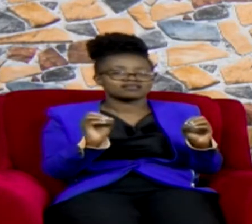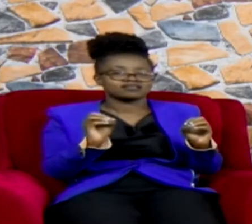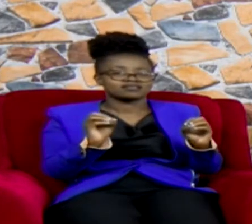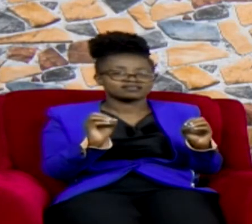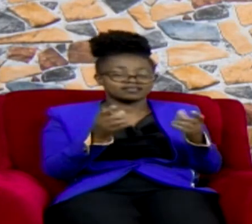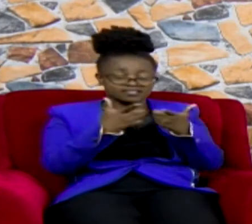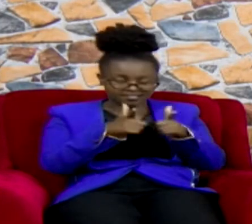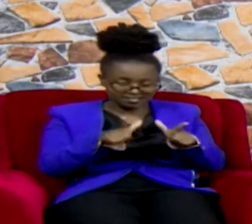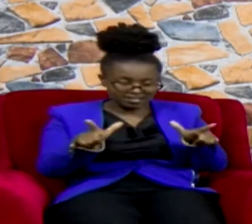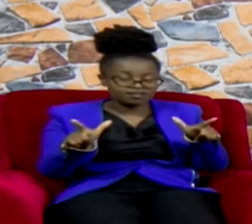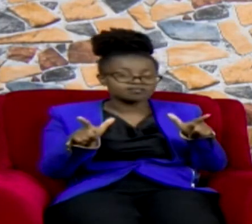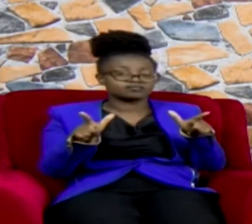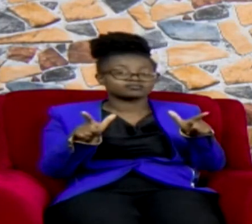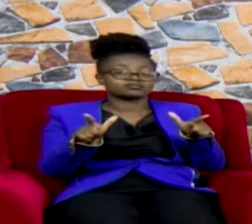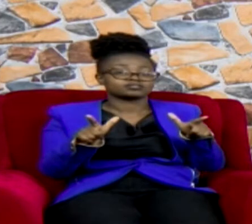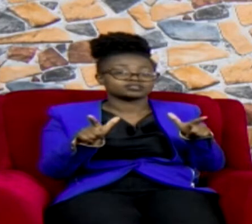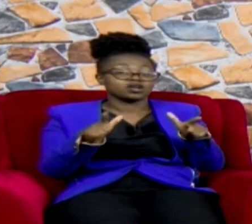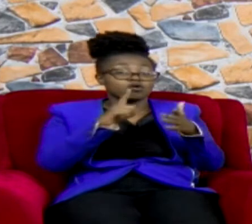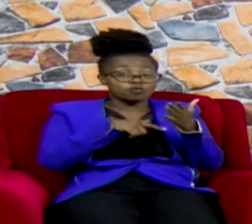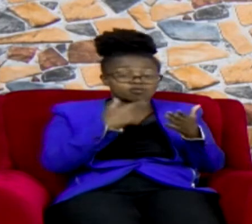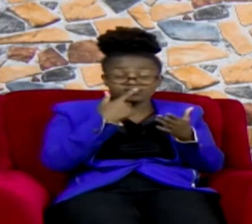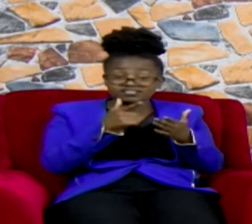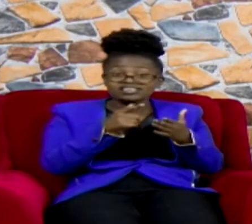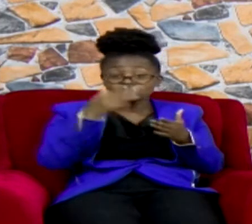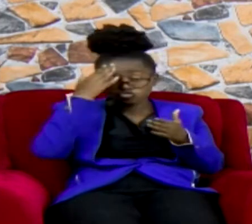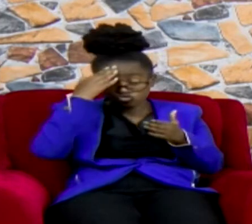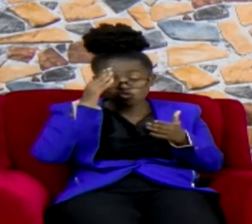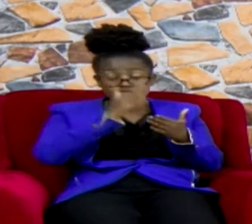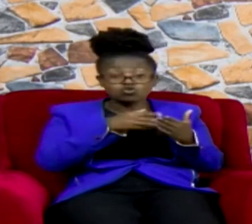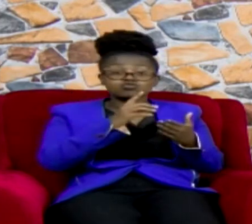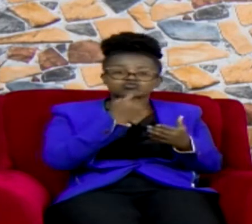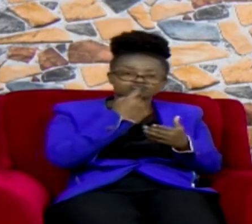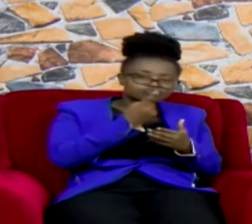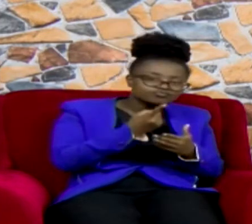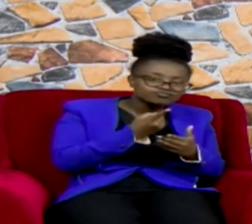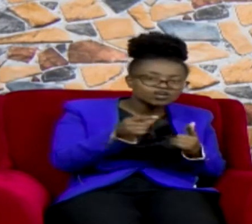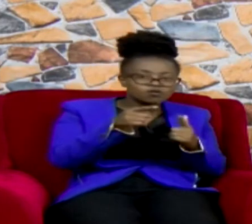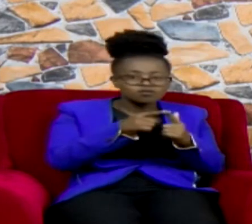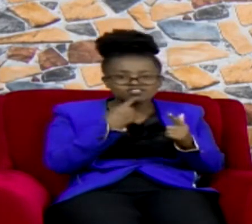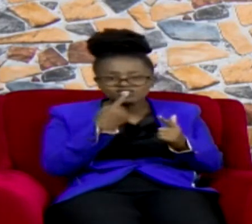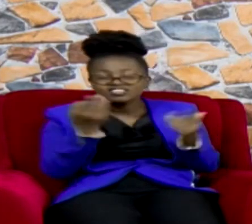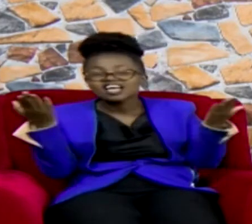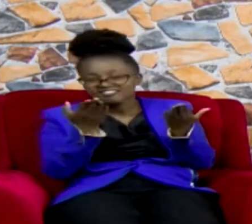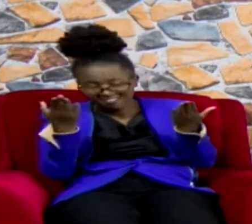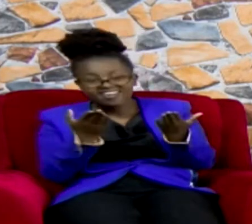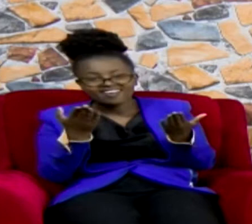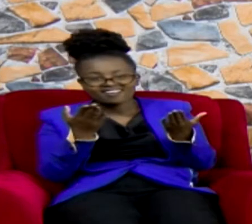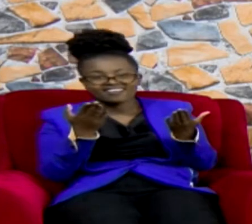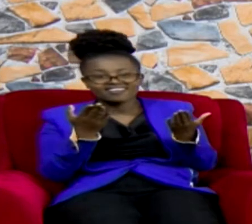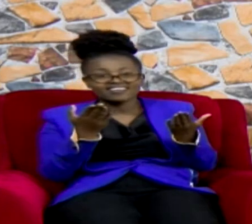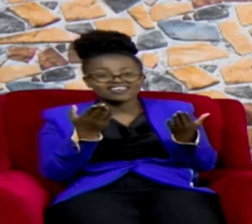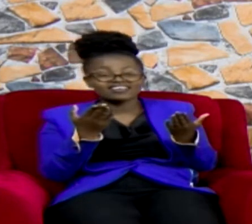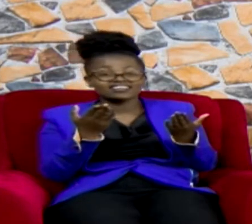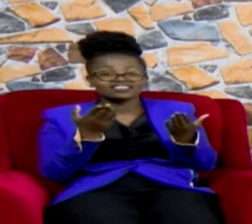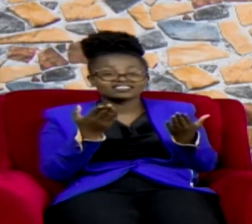the pragmatic side of, and what I say the pragmatic is to know what to say, when to say, and where to say it. Okay, like